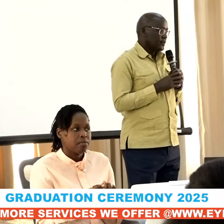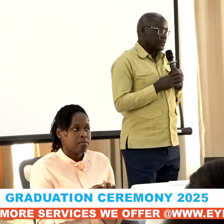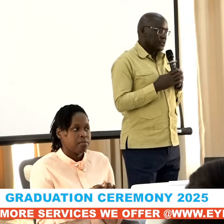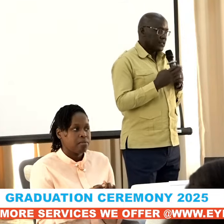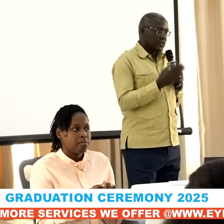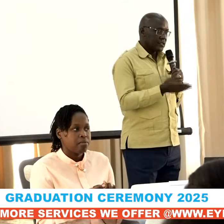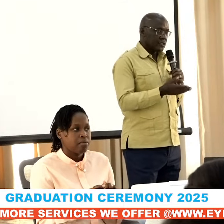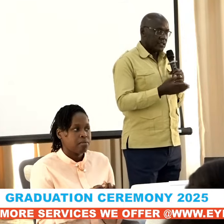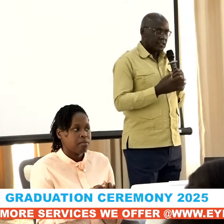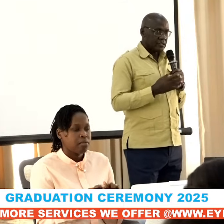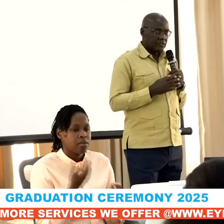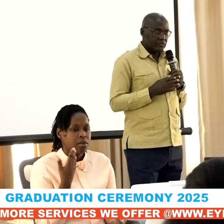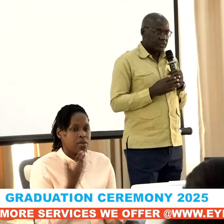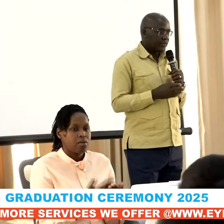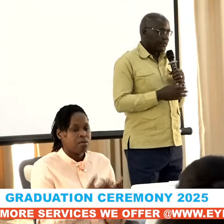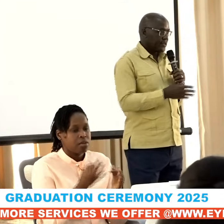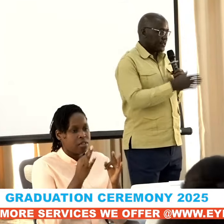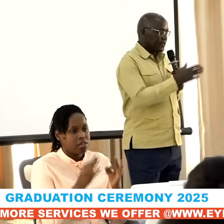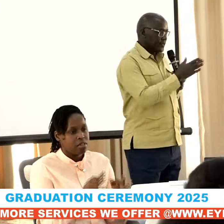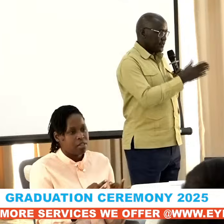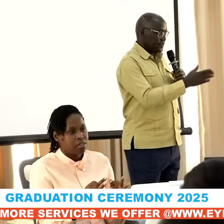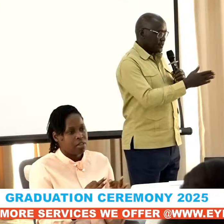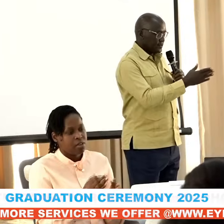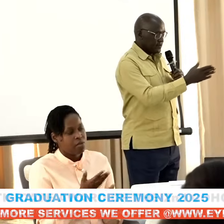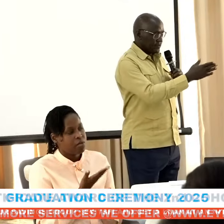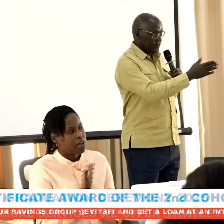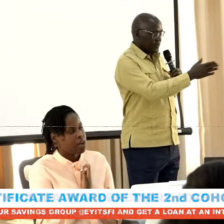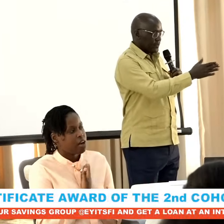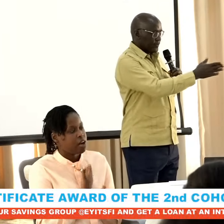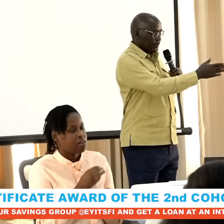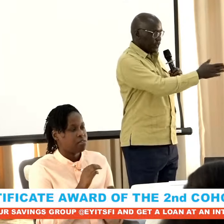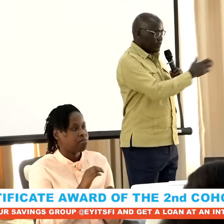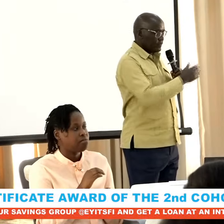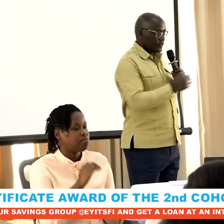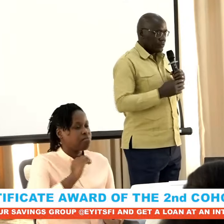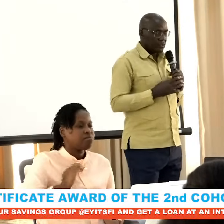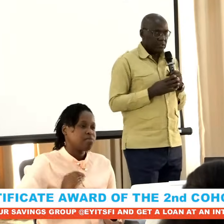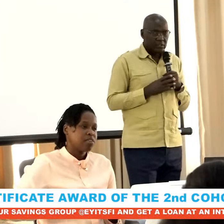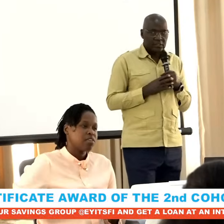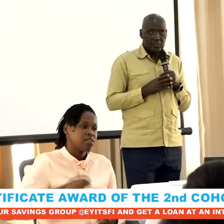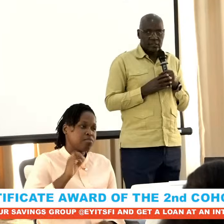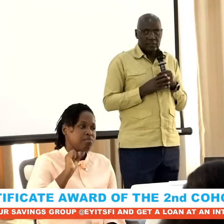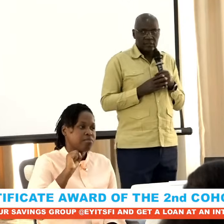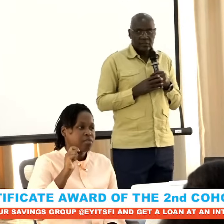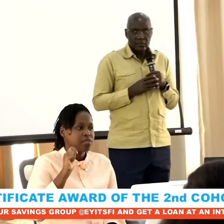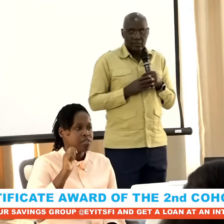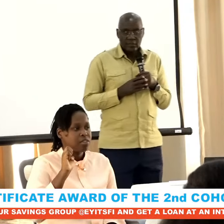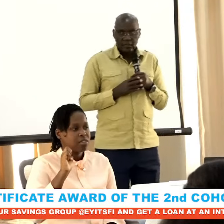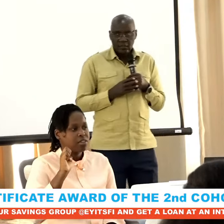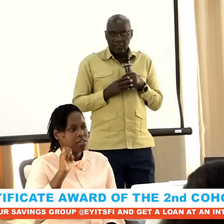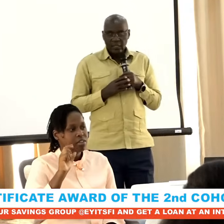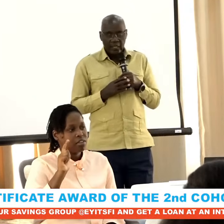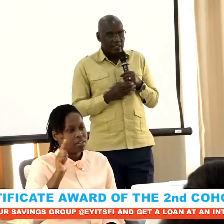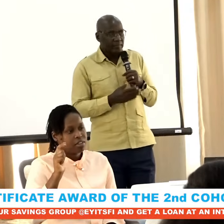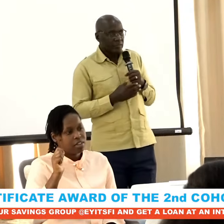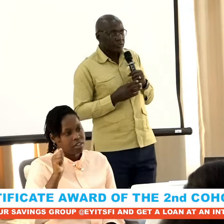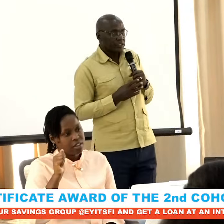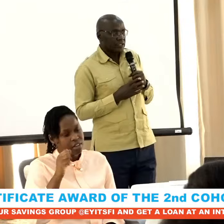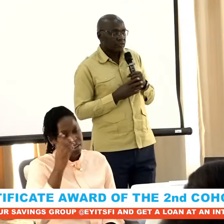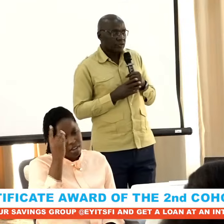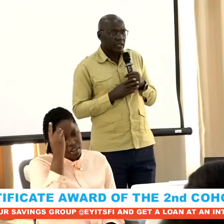The good thing, there is to survey, there is dean of students,